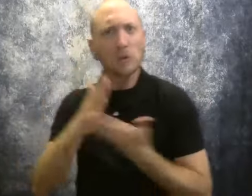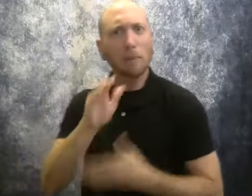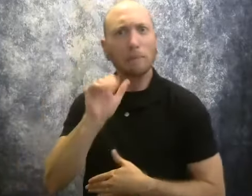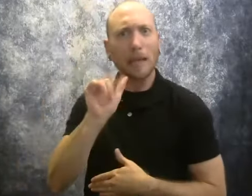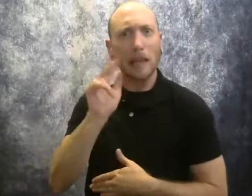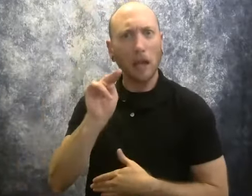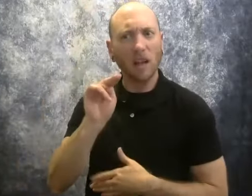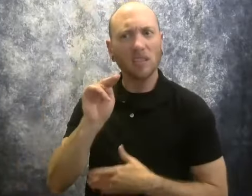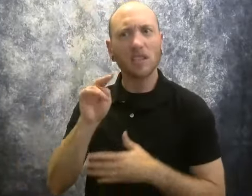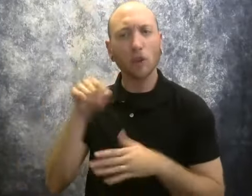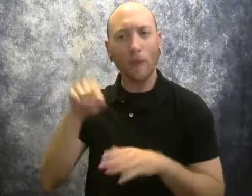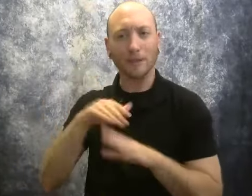the 12 steps, obviously,